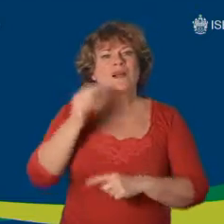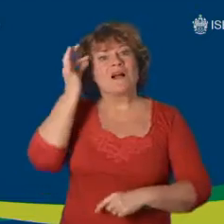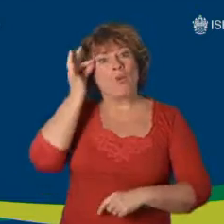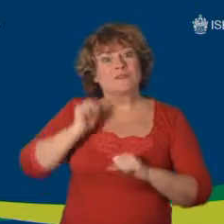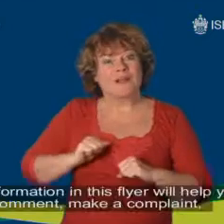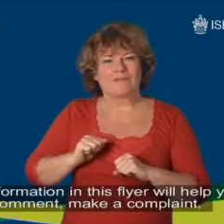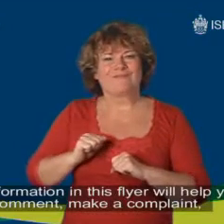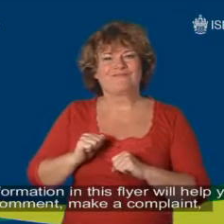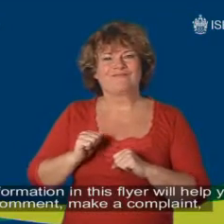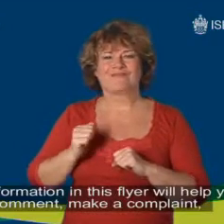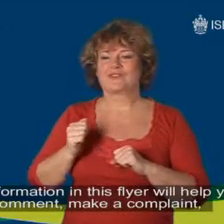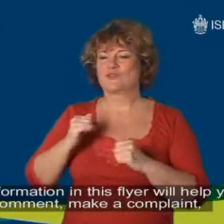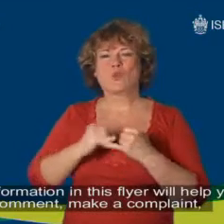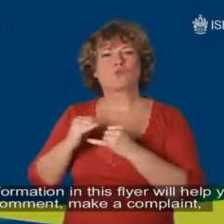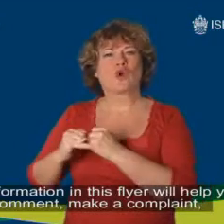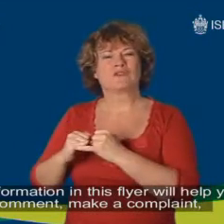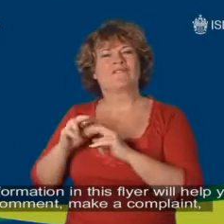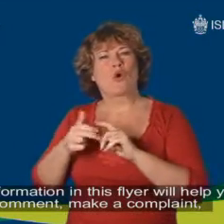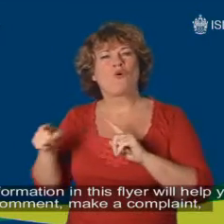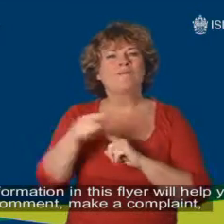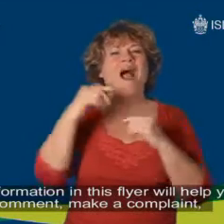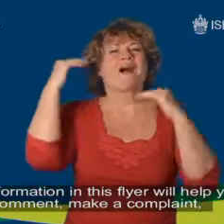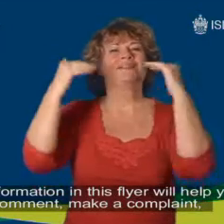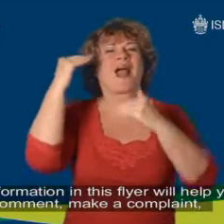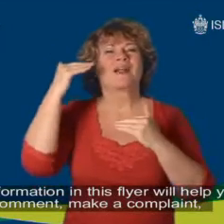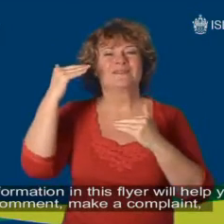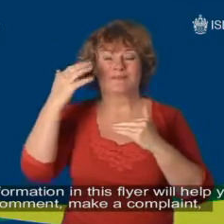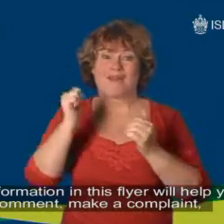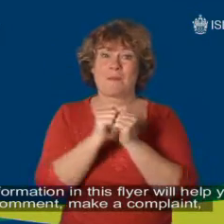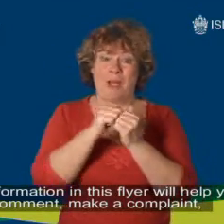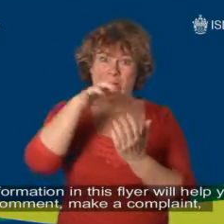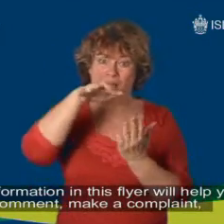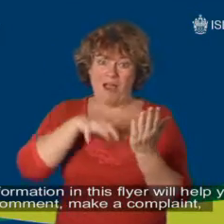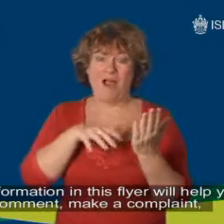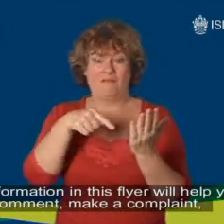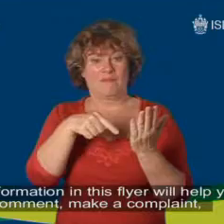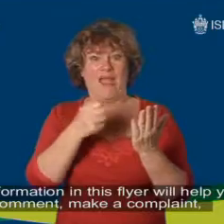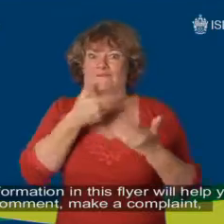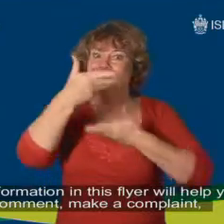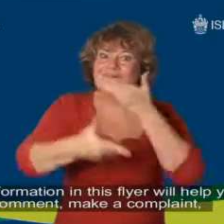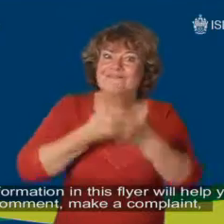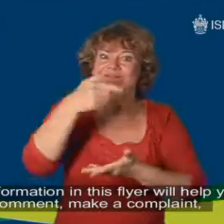The information in this flyer will help you comment, make a complaint,